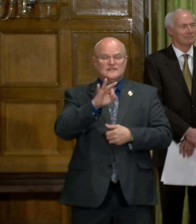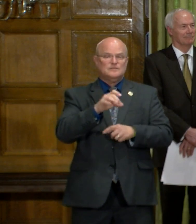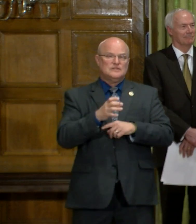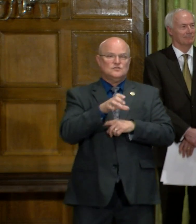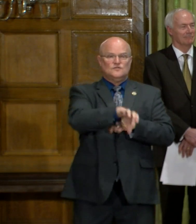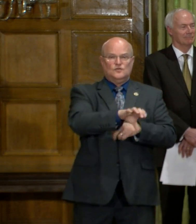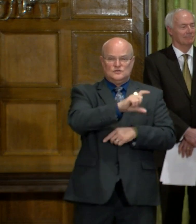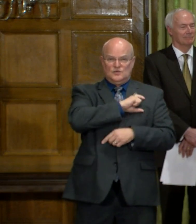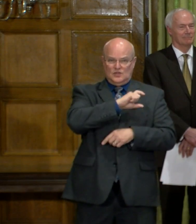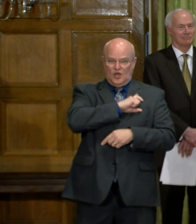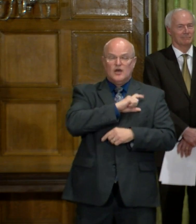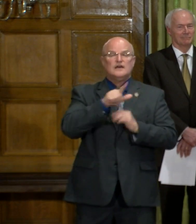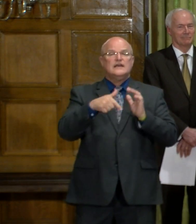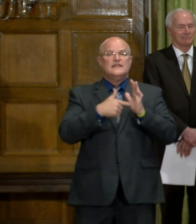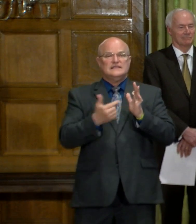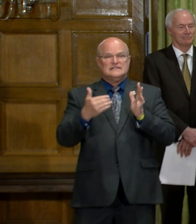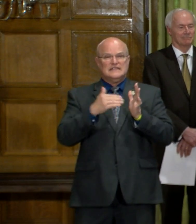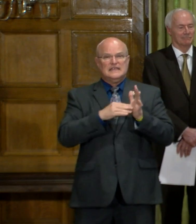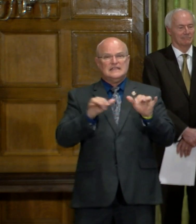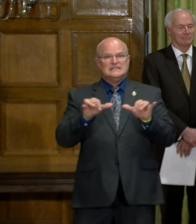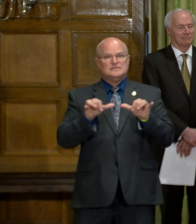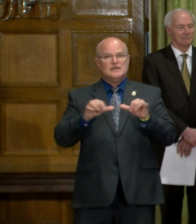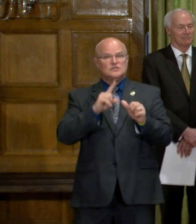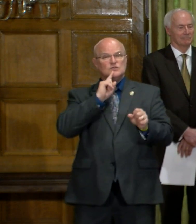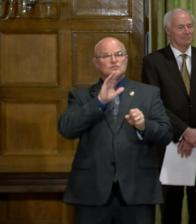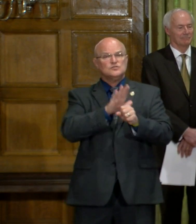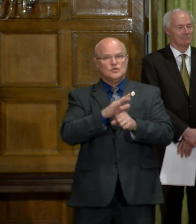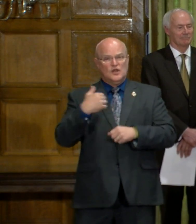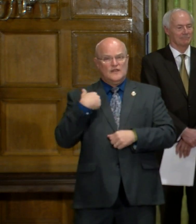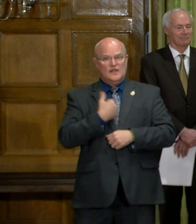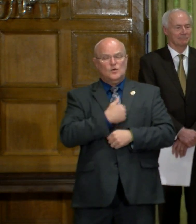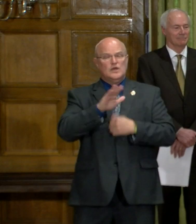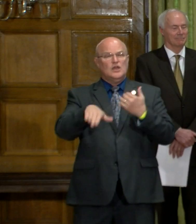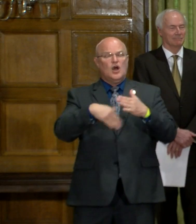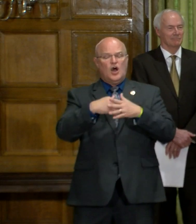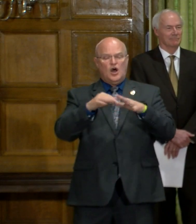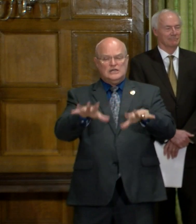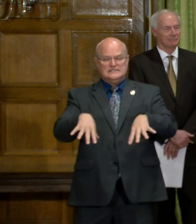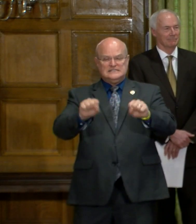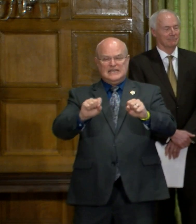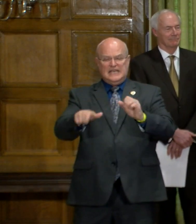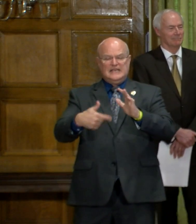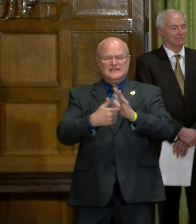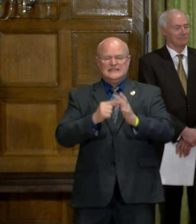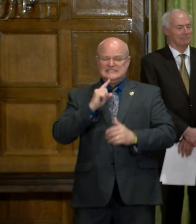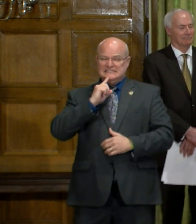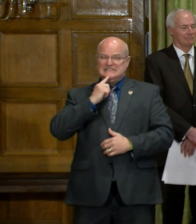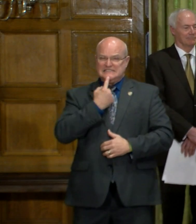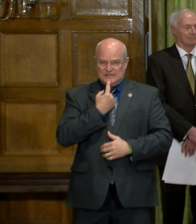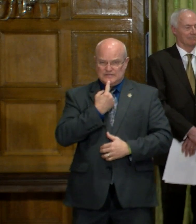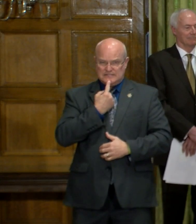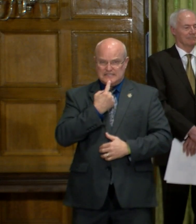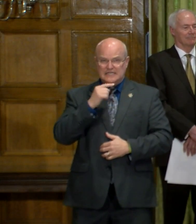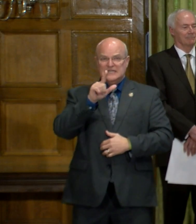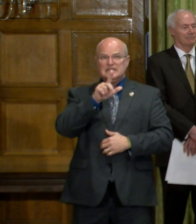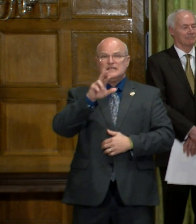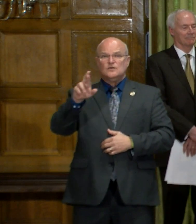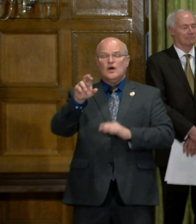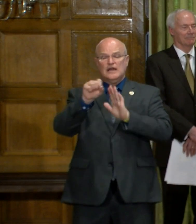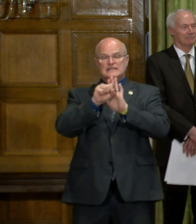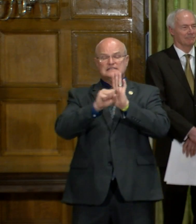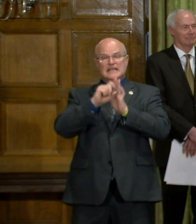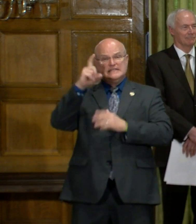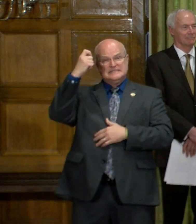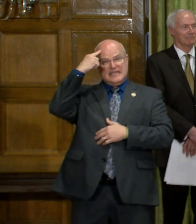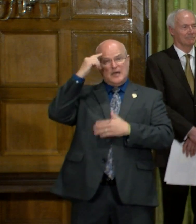to enforce. And so this, again, is a measure to ensure that we all take this virus seriously. Little Rock is the state's